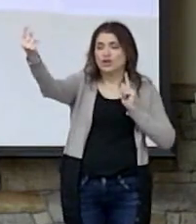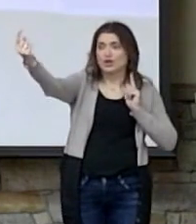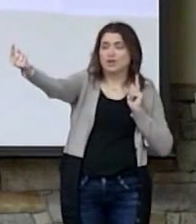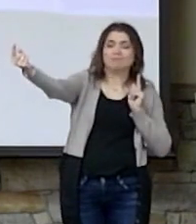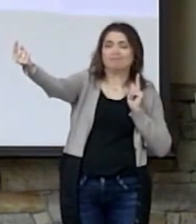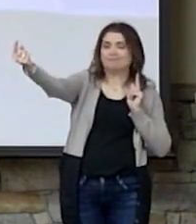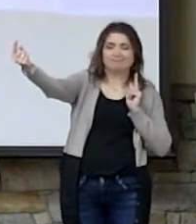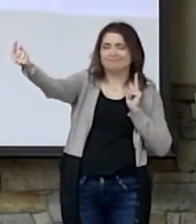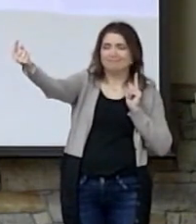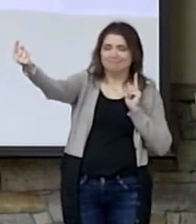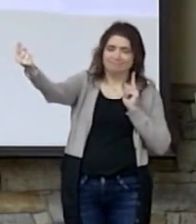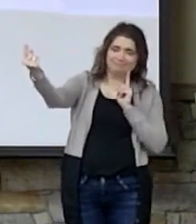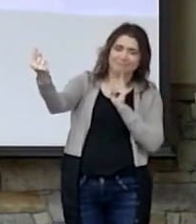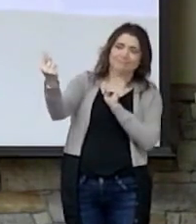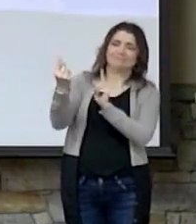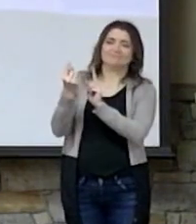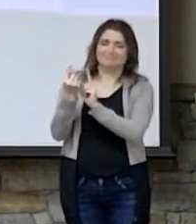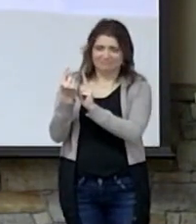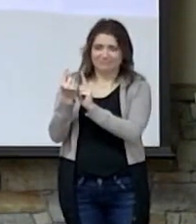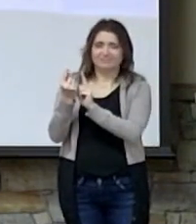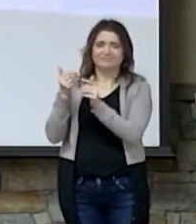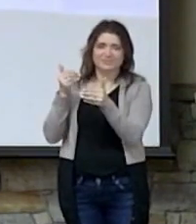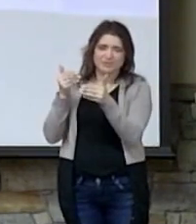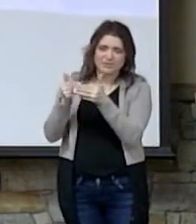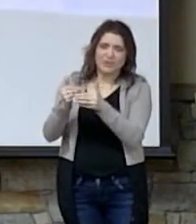that's up close. It's personal.